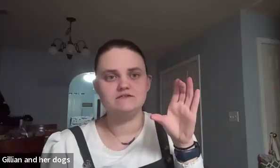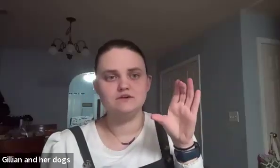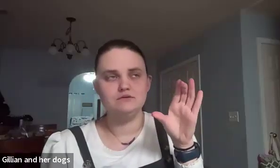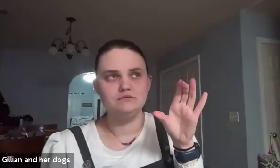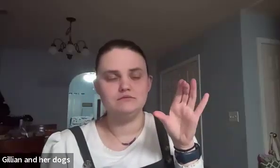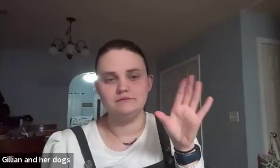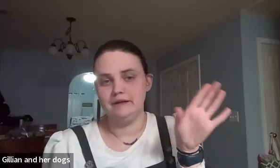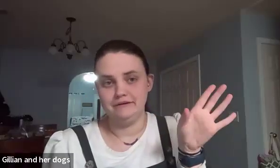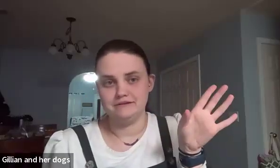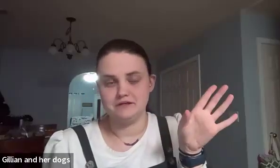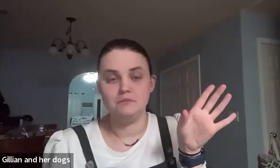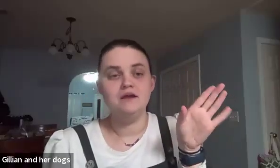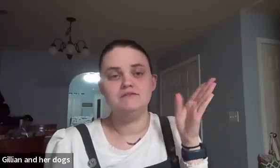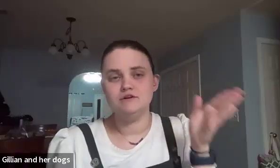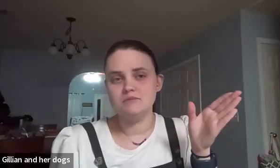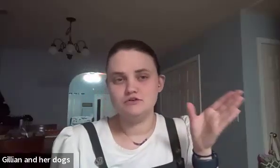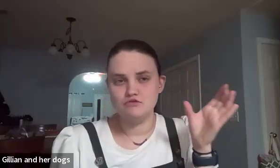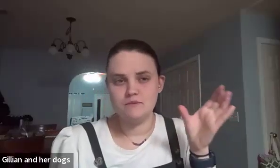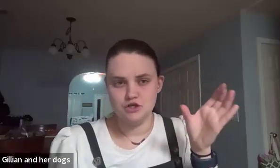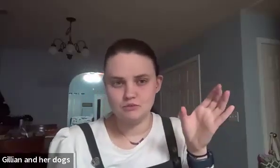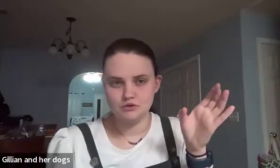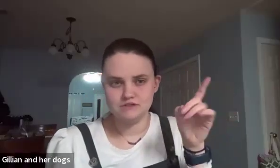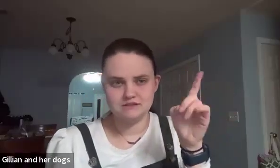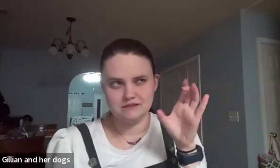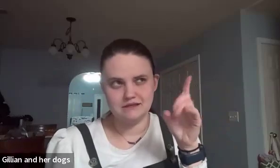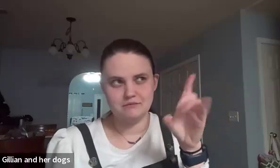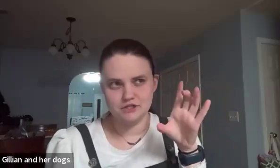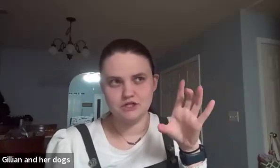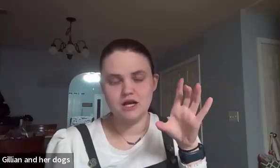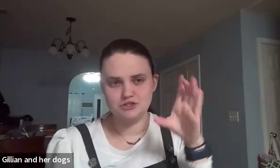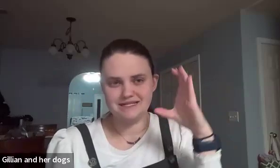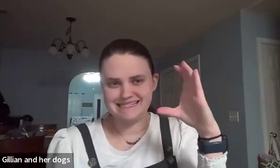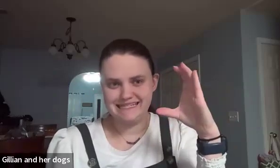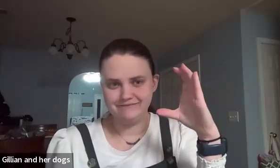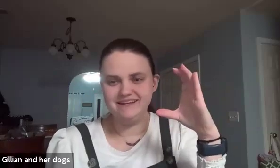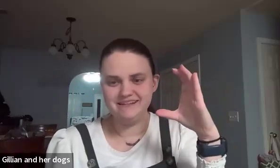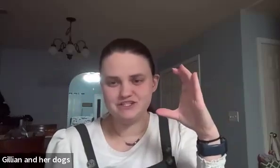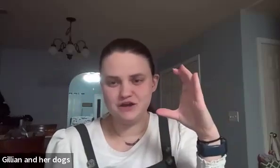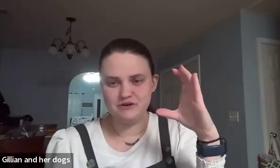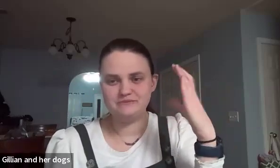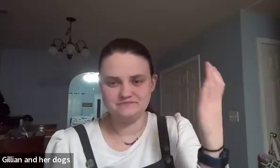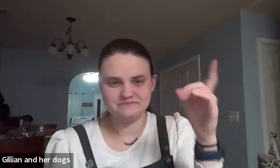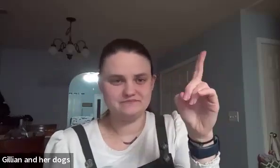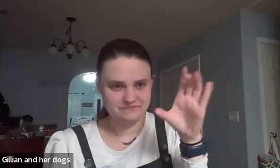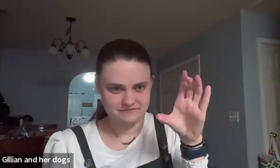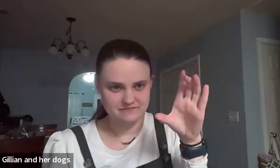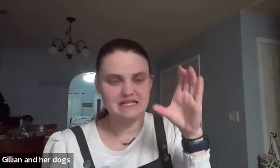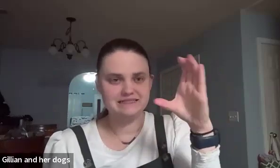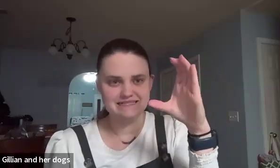if you maybe it doesn't help. If you remember Roman numerals, I'm pretty sure 100 is a C. So a